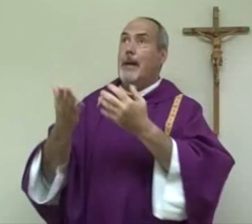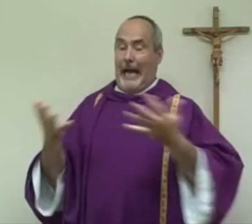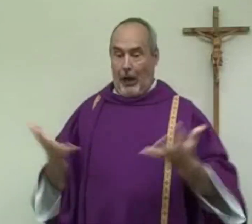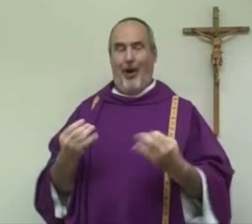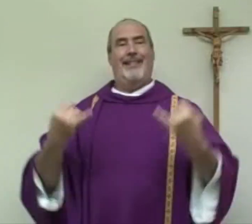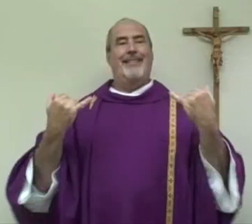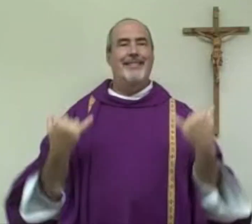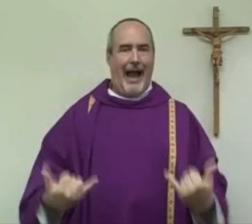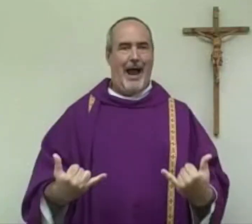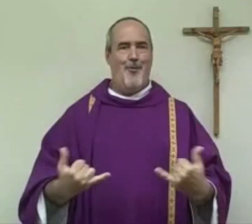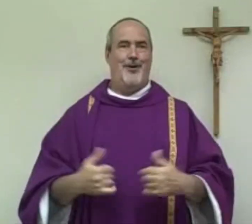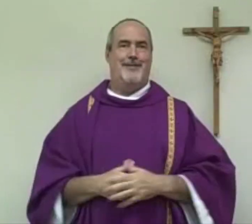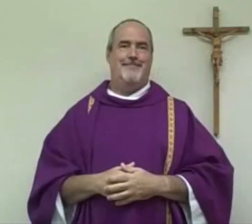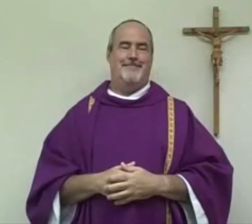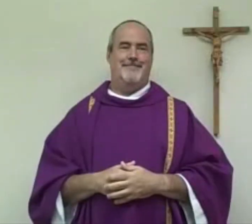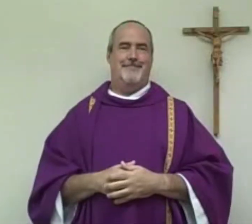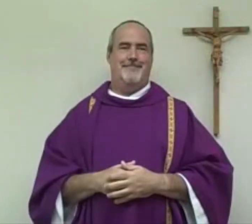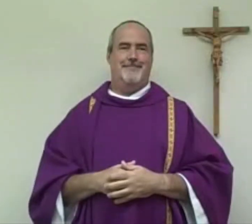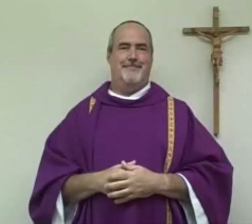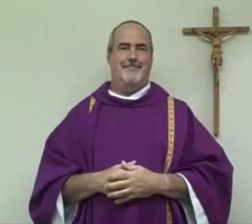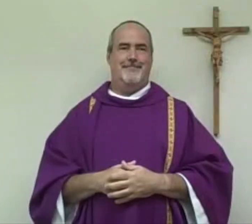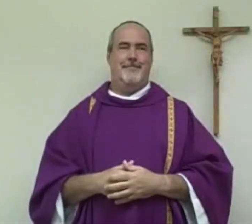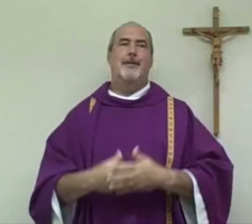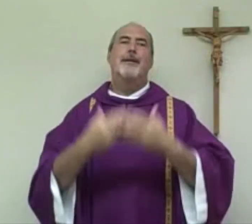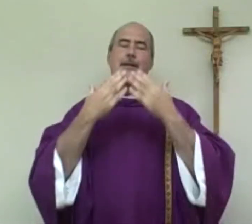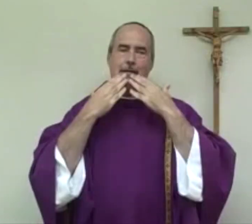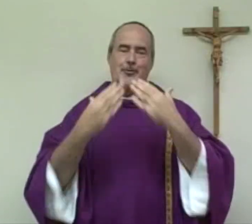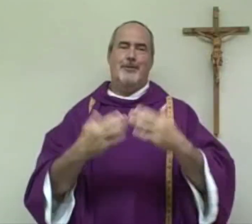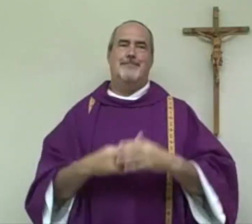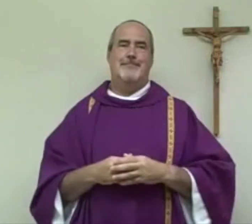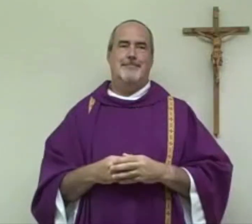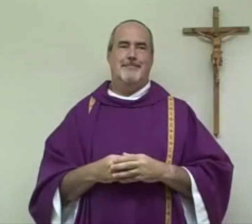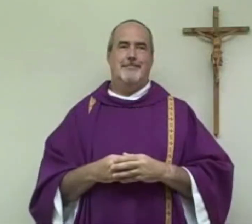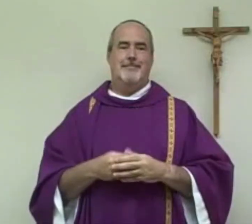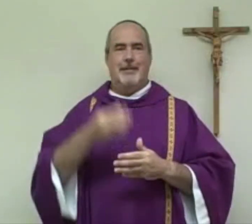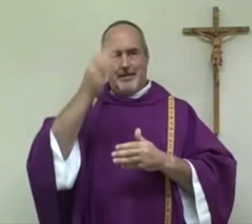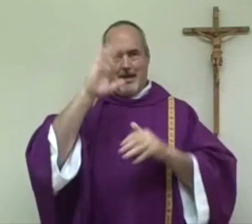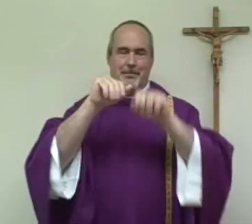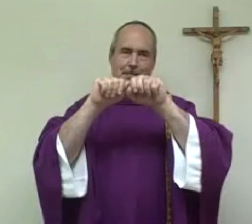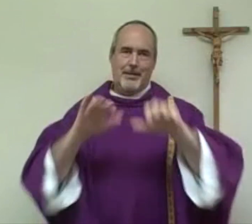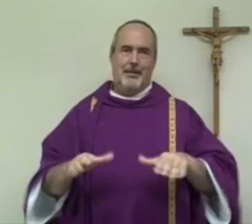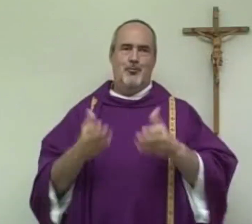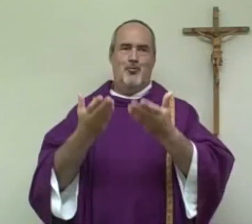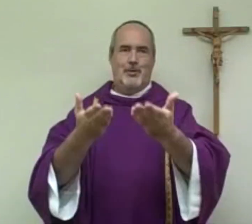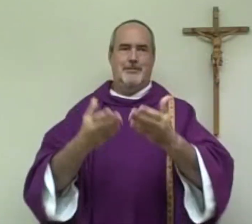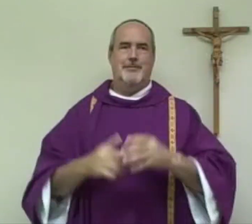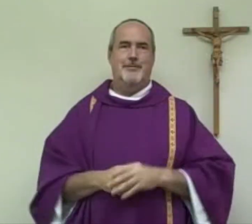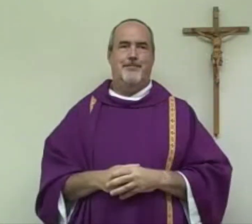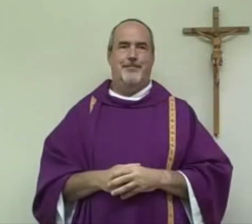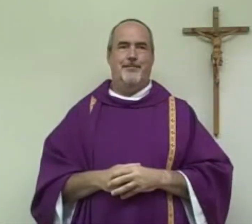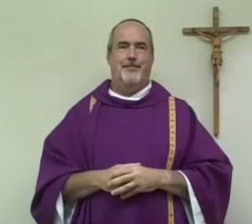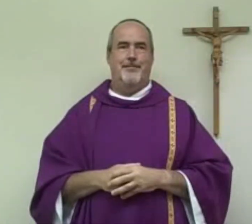we just have to trust God and that He will help us here and now. Thank you, and God bless you.